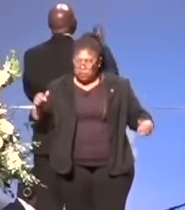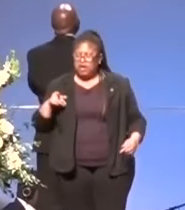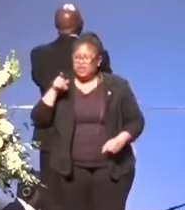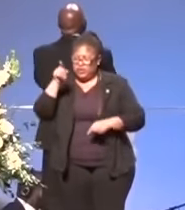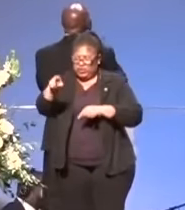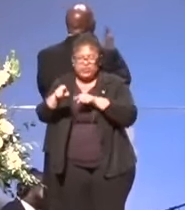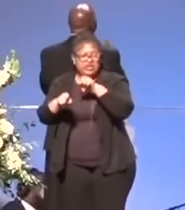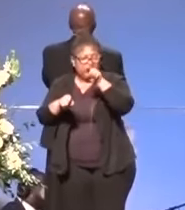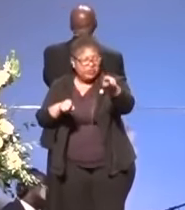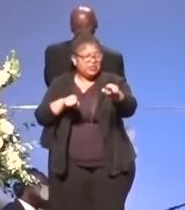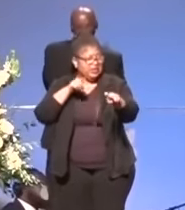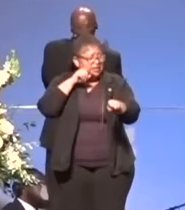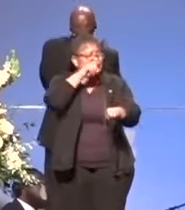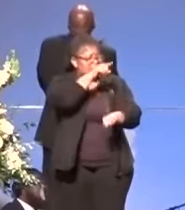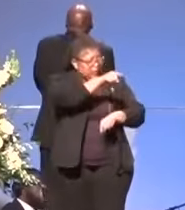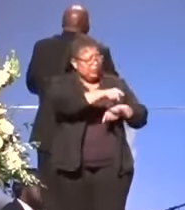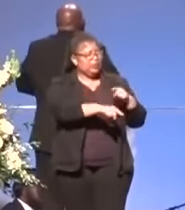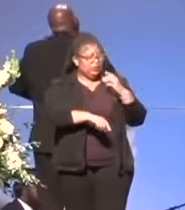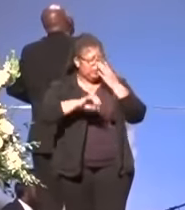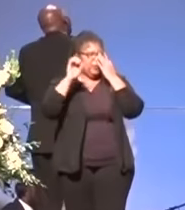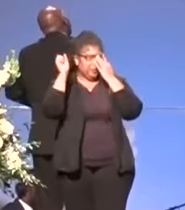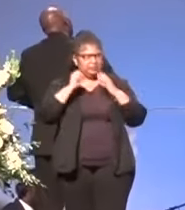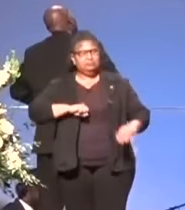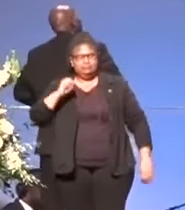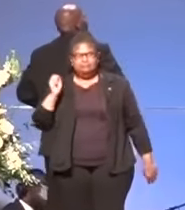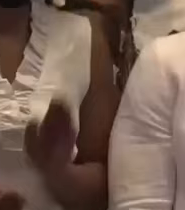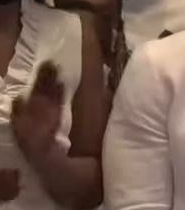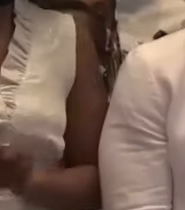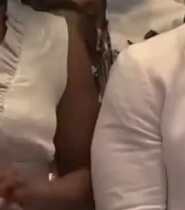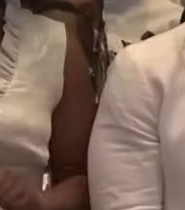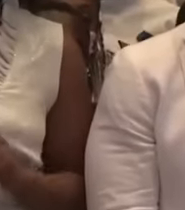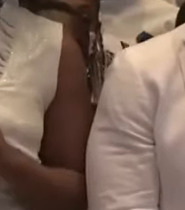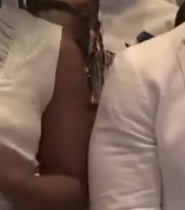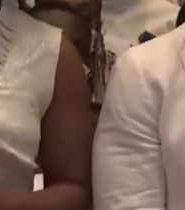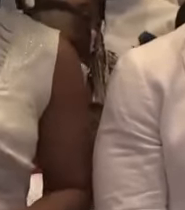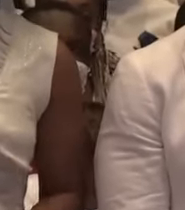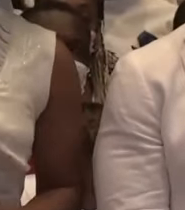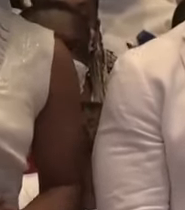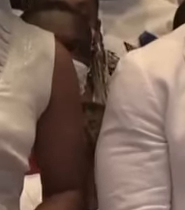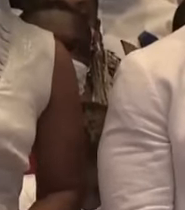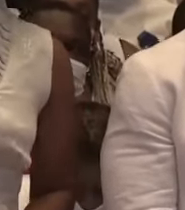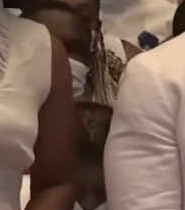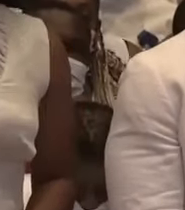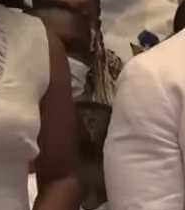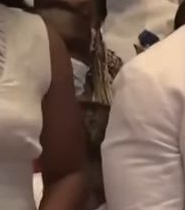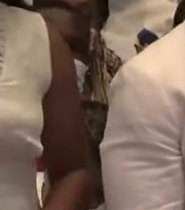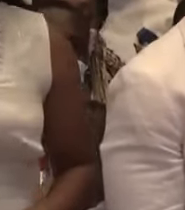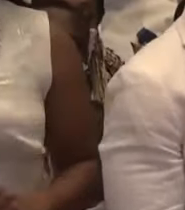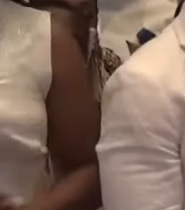you. Here's where you can find strength beneath his wings.